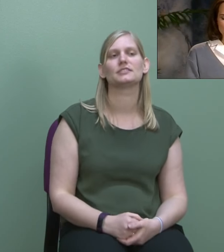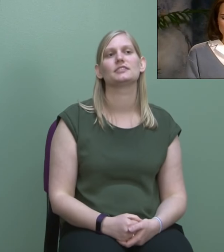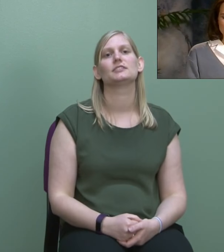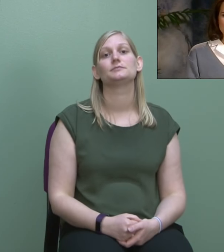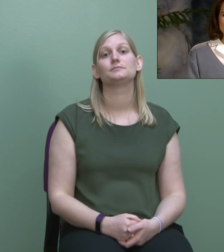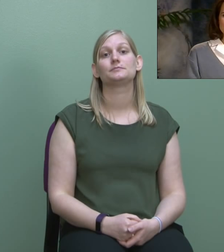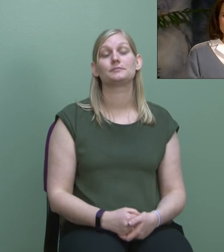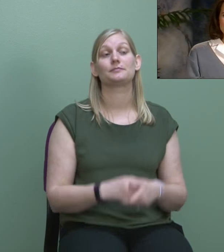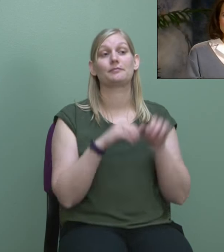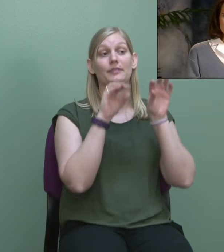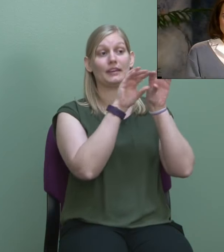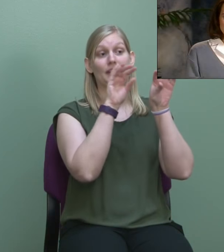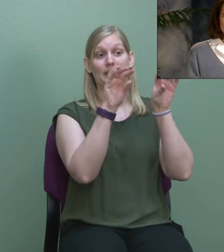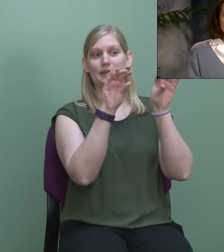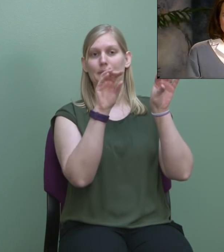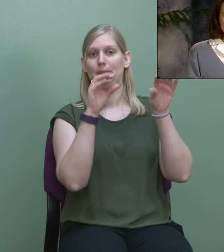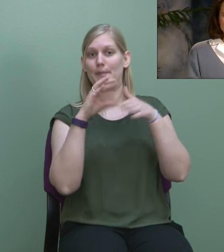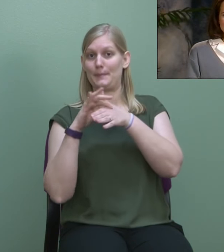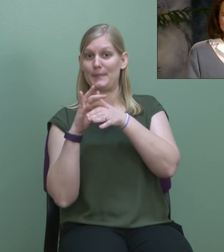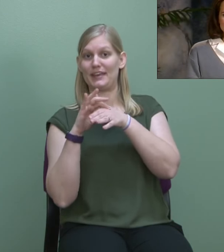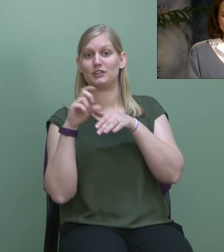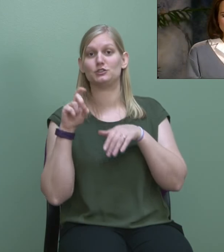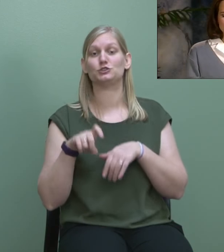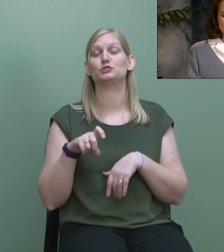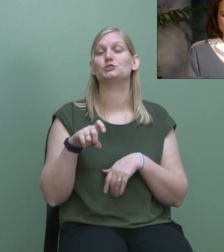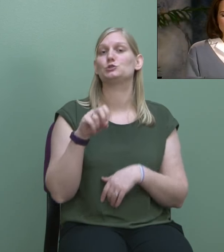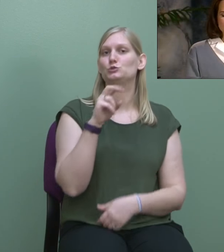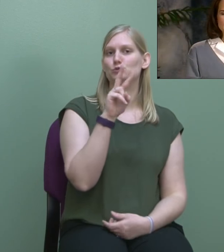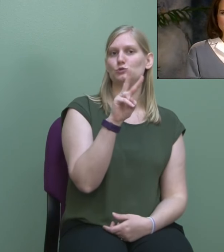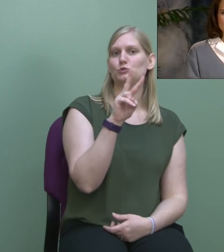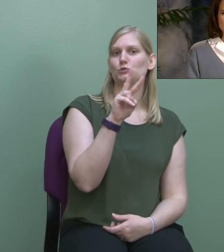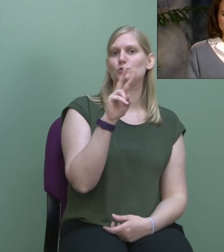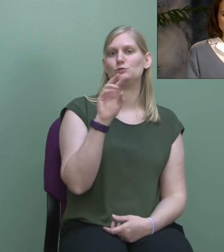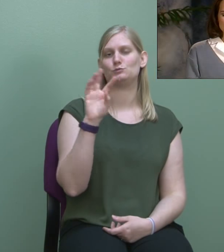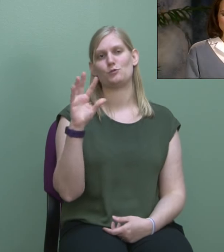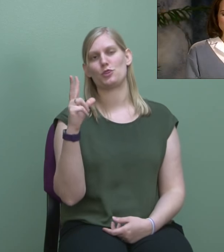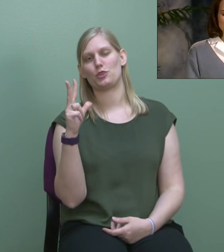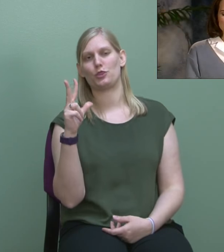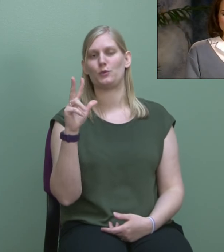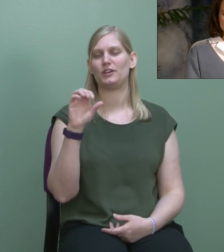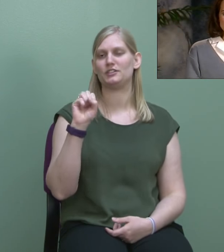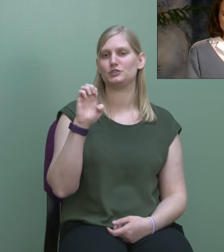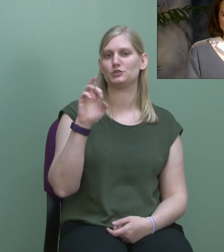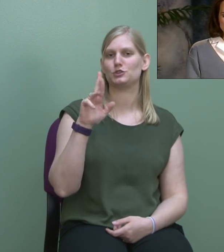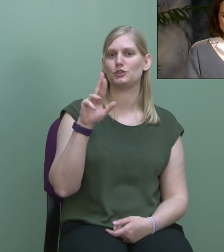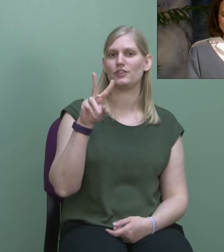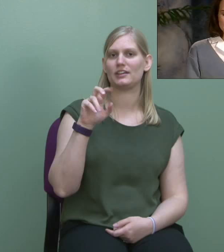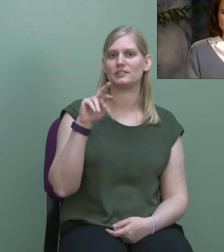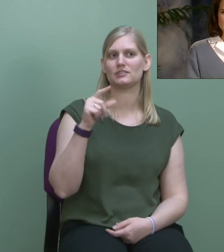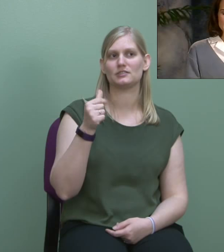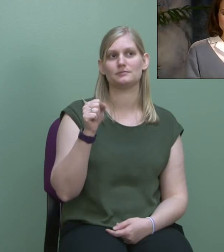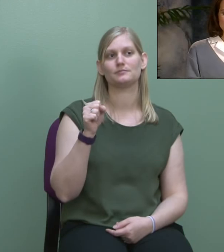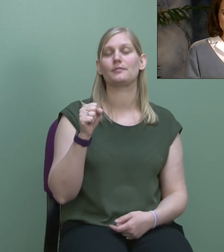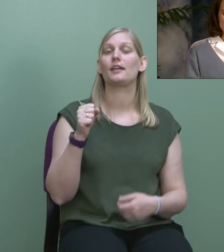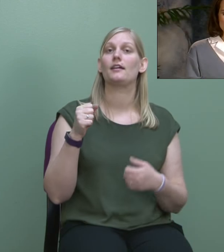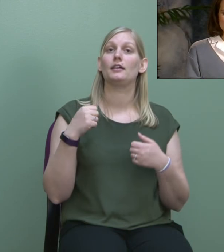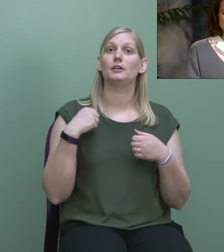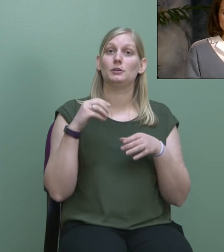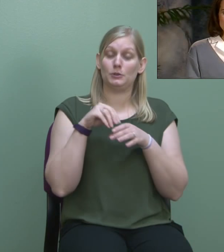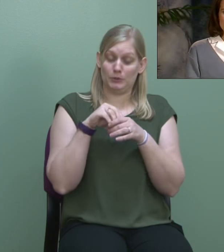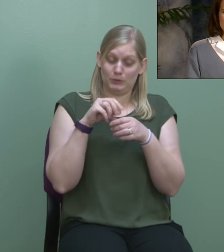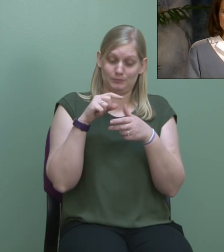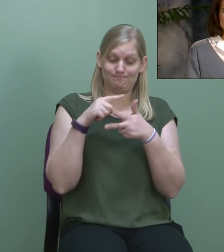meat group, we should be receiving 2 to 3 servings. This in the meat group is included poultry, fish,